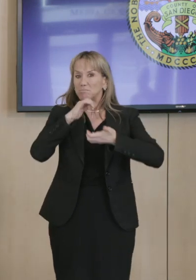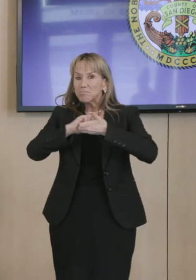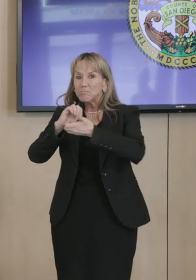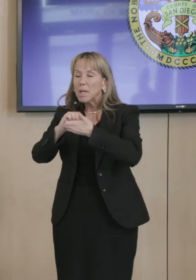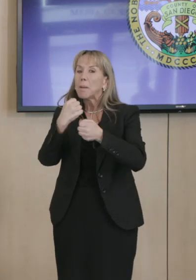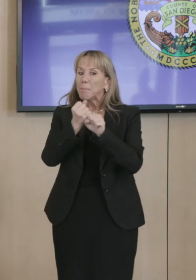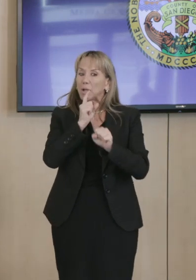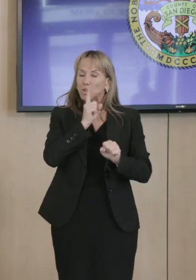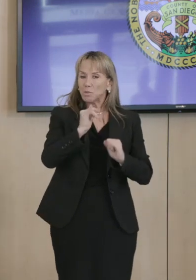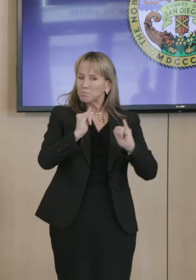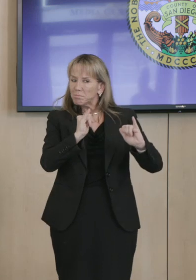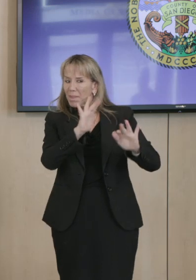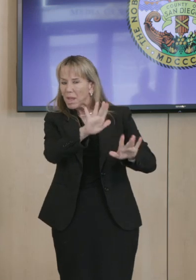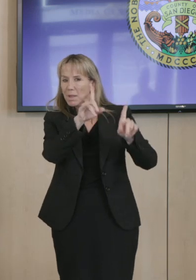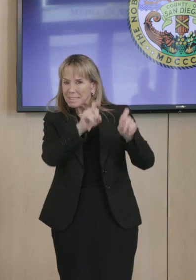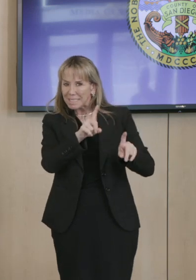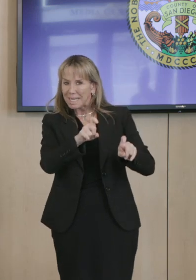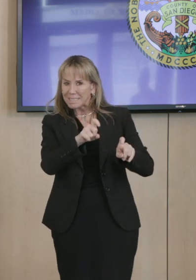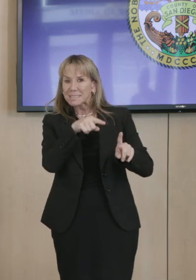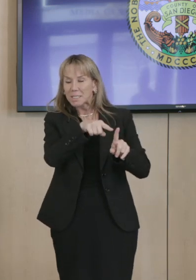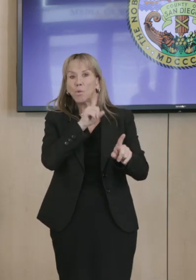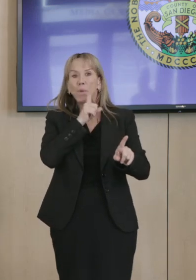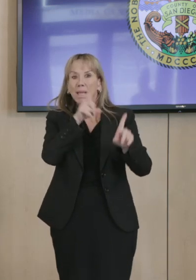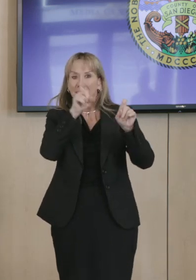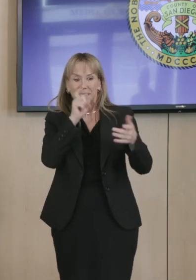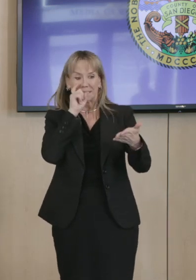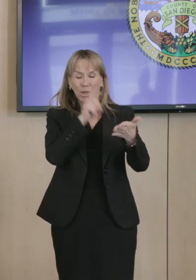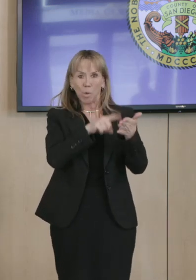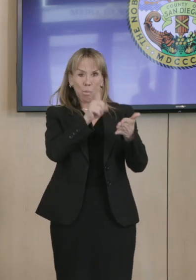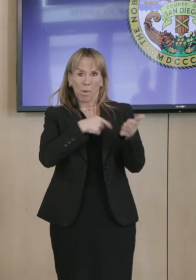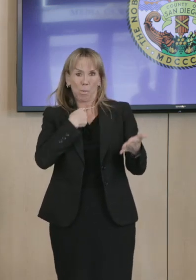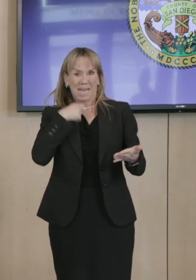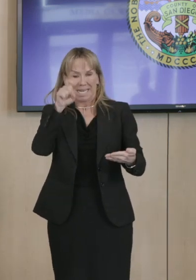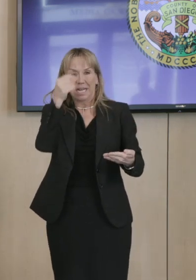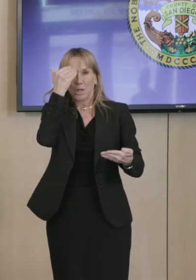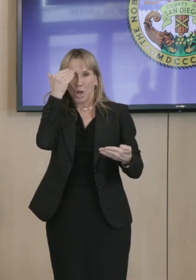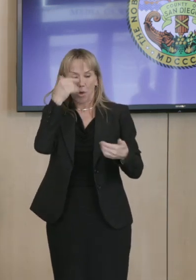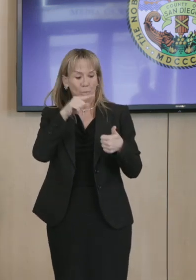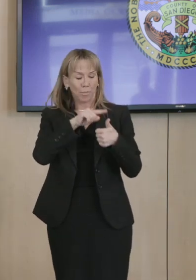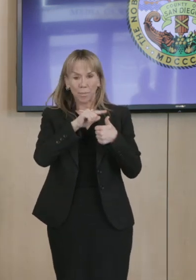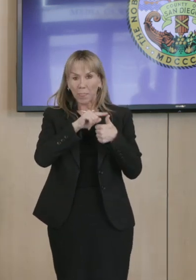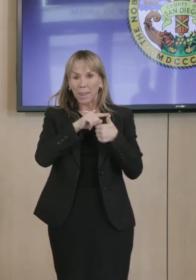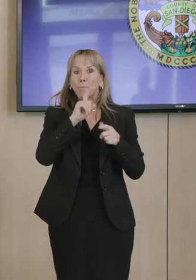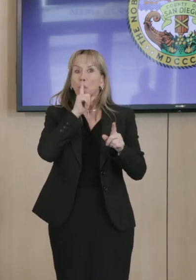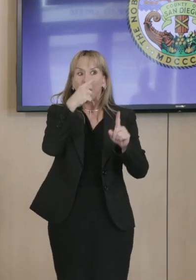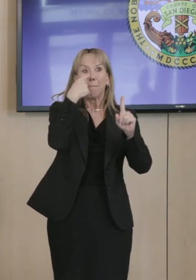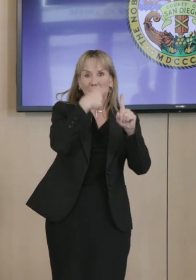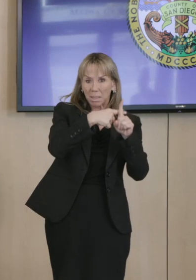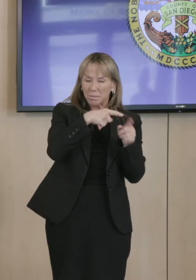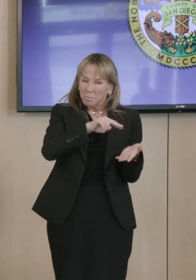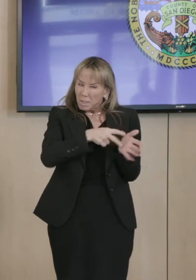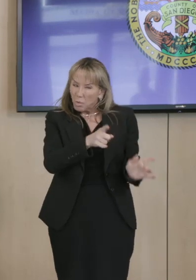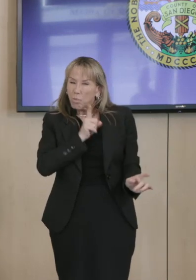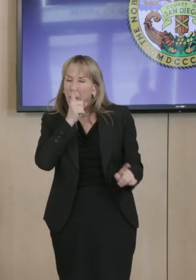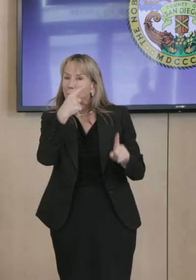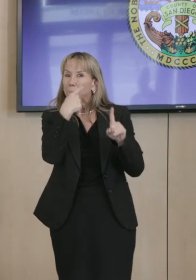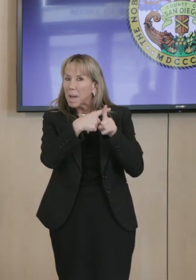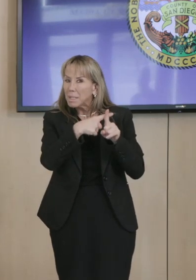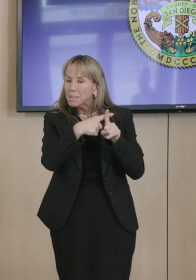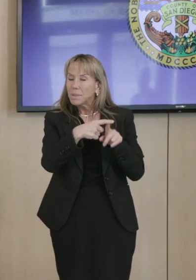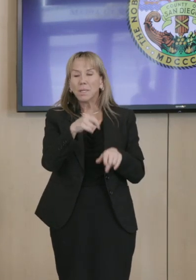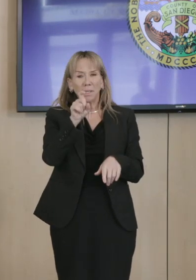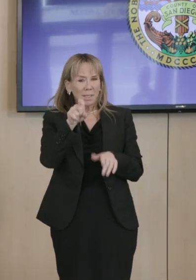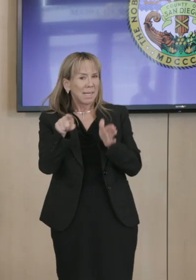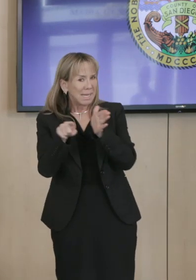fact, do what the tests need to do, which is tell us if a positive test really means it's positive and if a negative